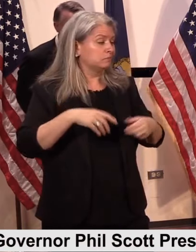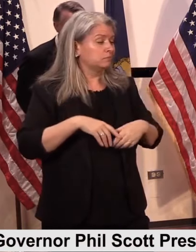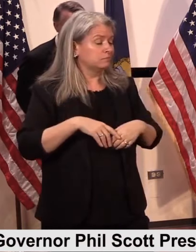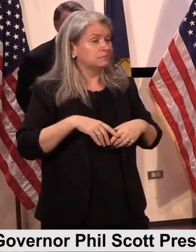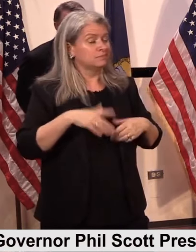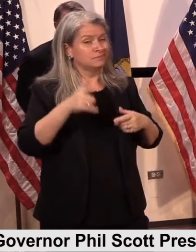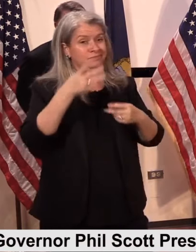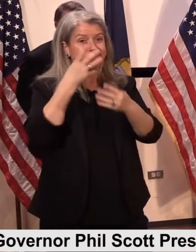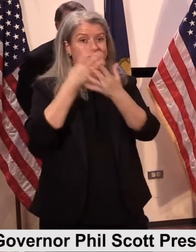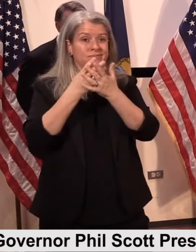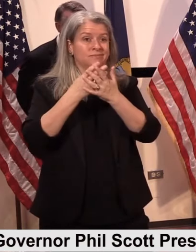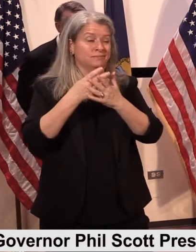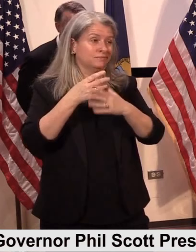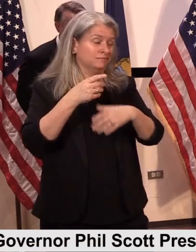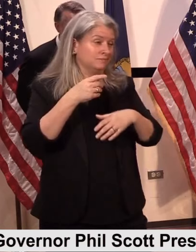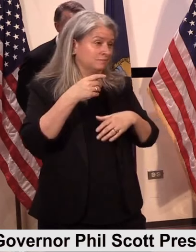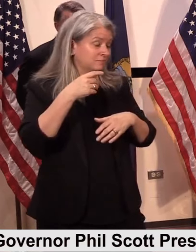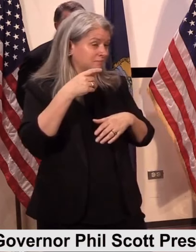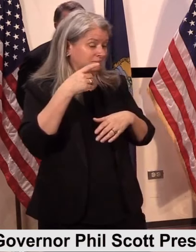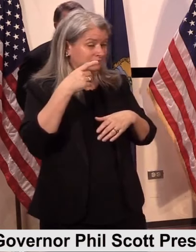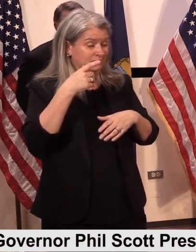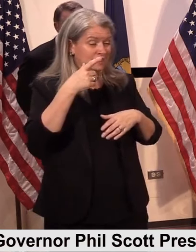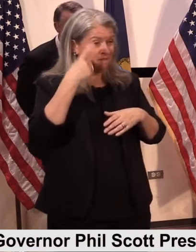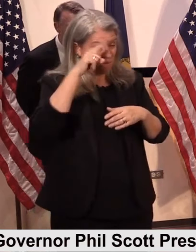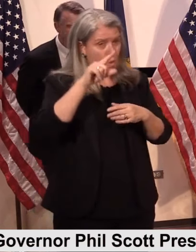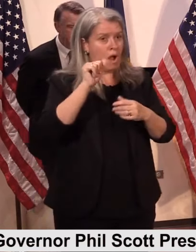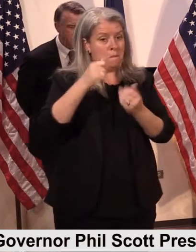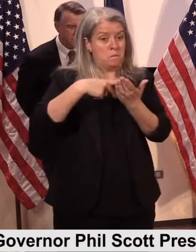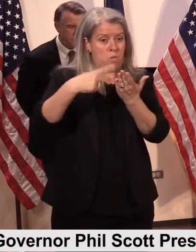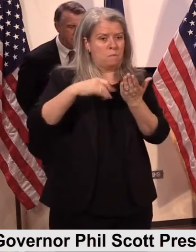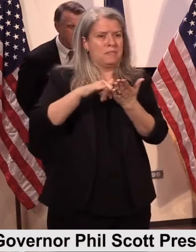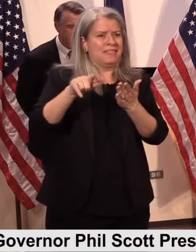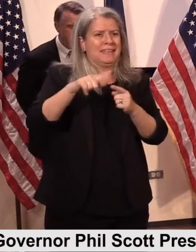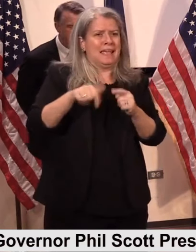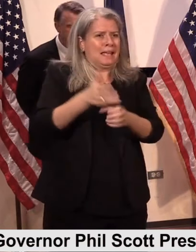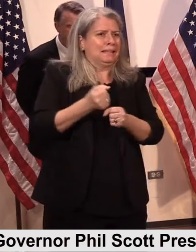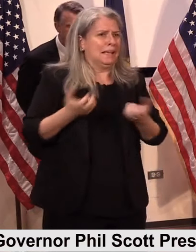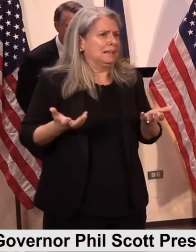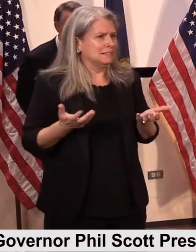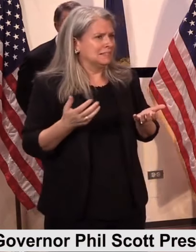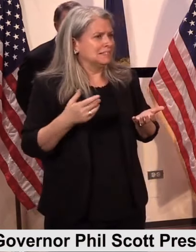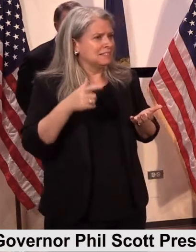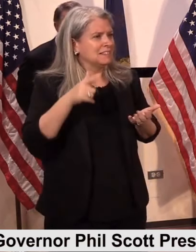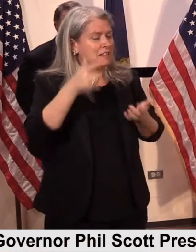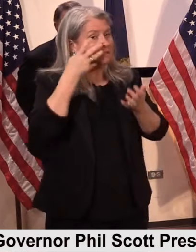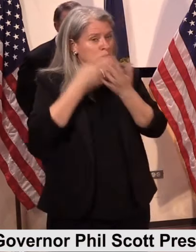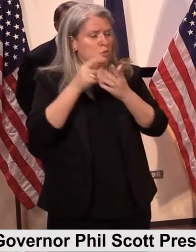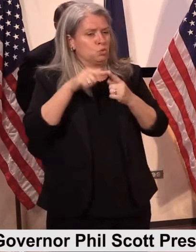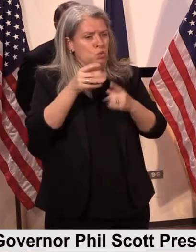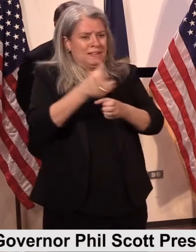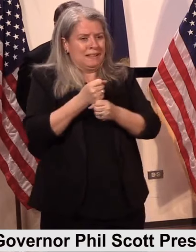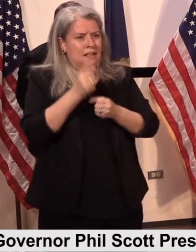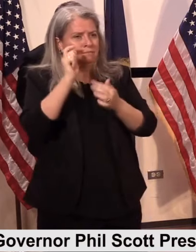incarcerated for programming they can't receive. I was wondering, you know, if you have any